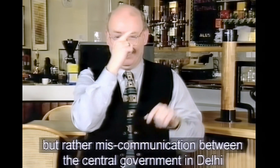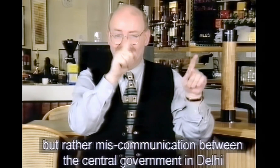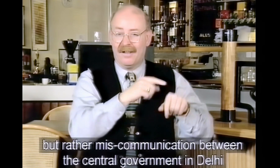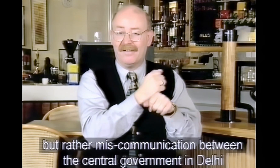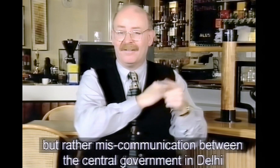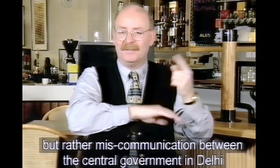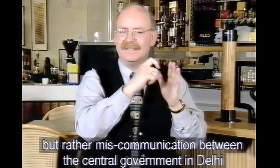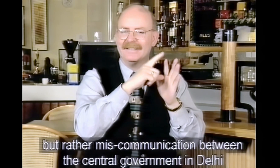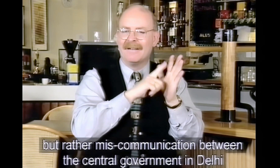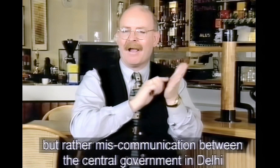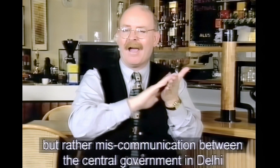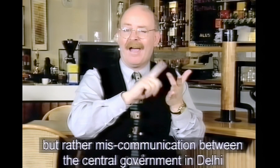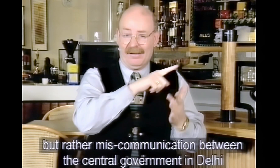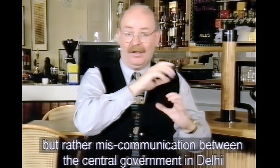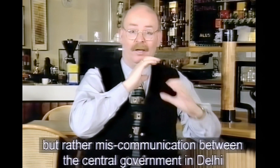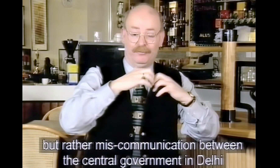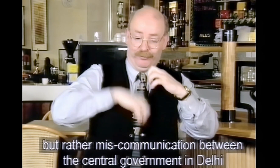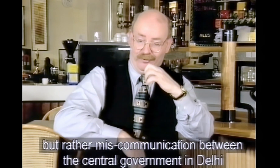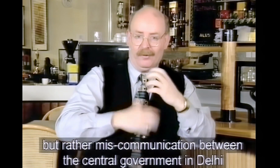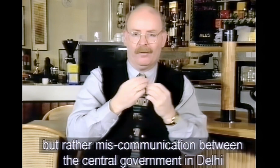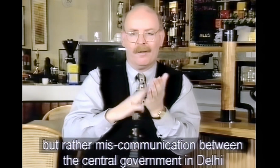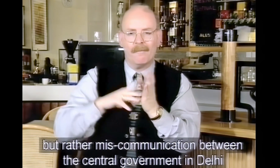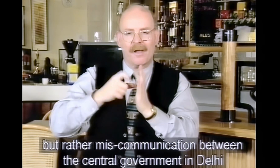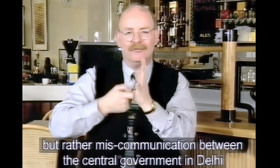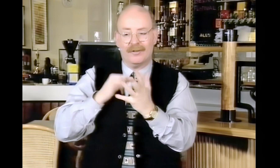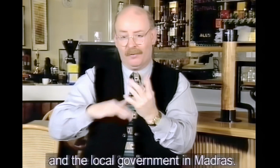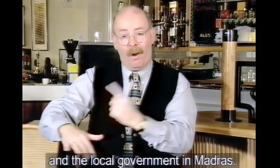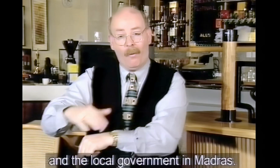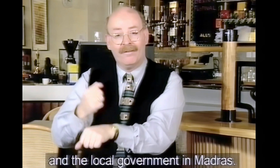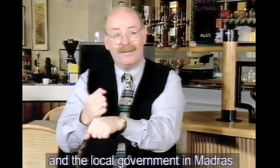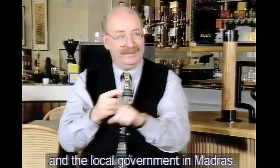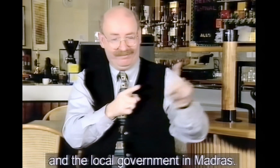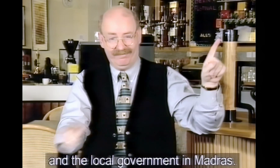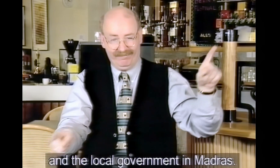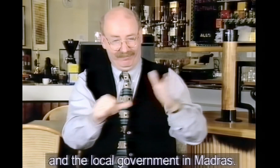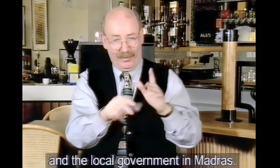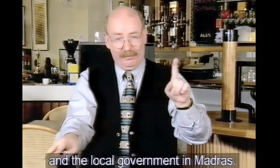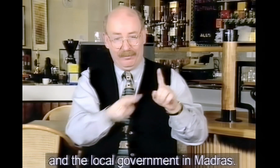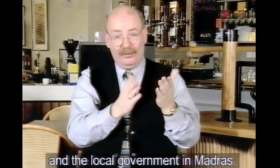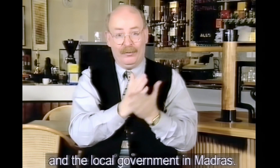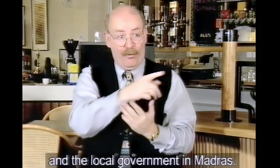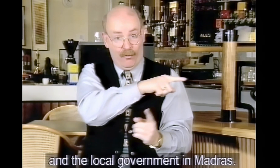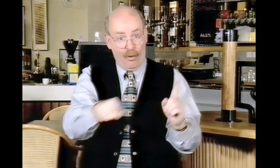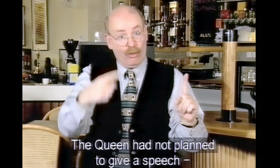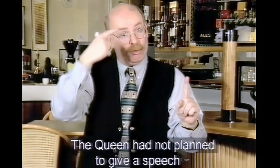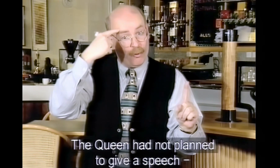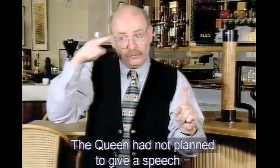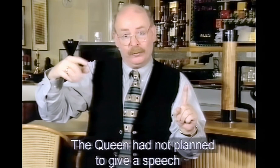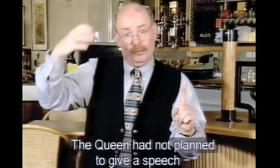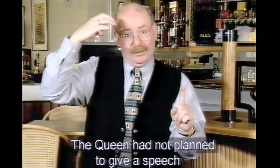the central government in Delhi and the local government in Madras. It had been thought that the Queen would be making a speech, when in fact it was only